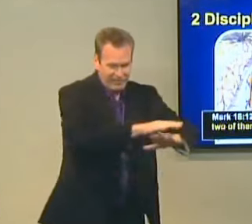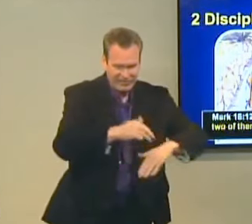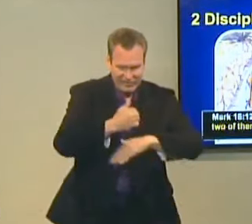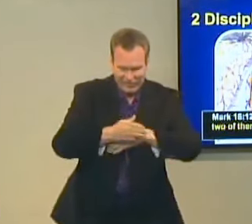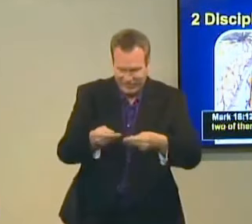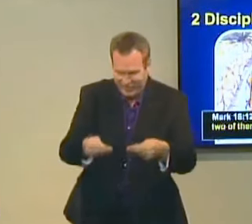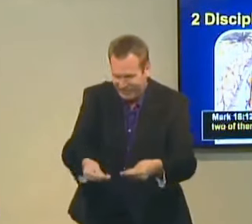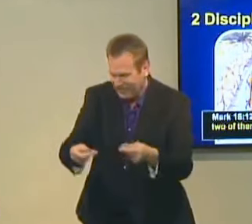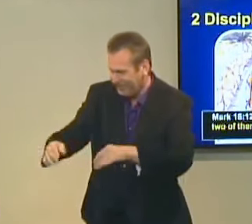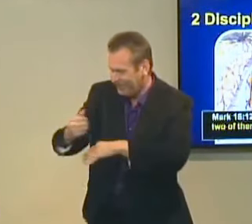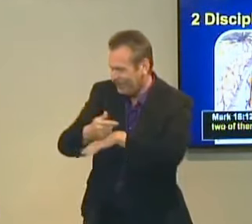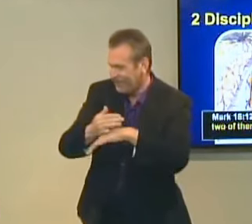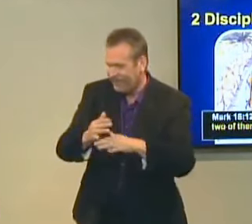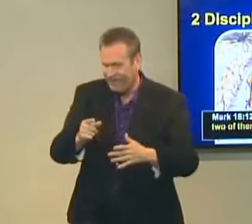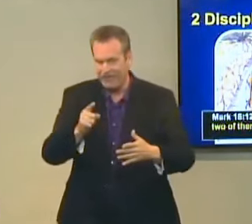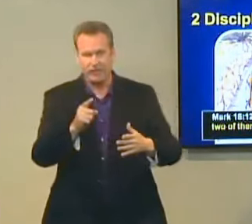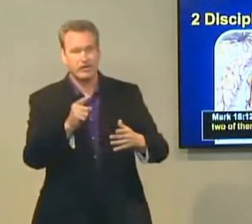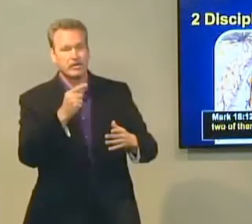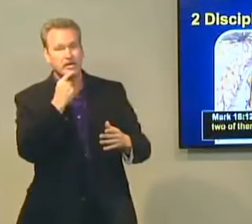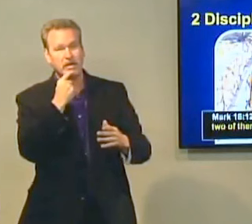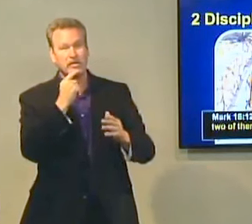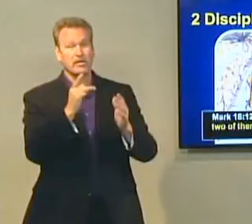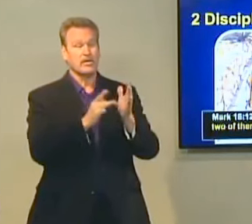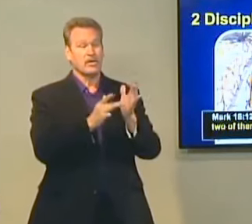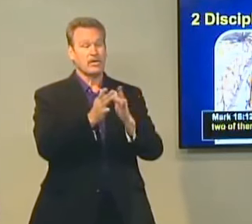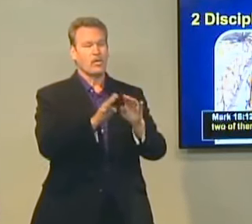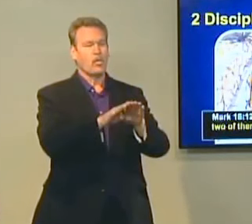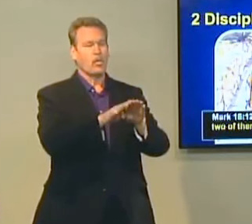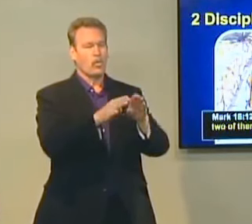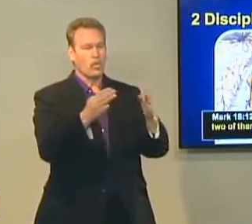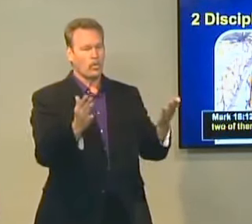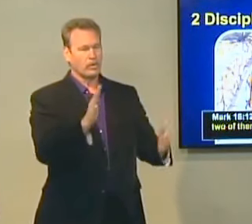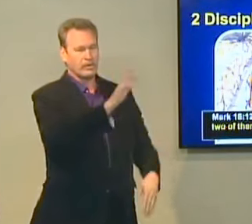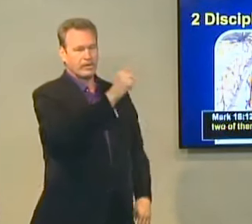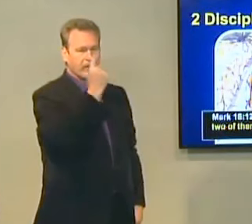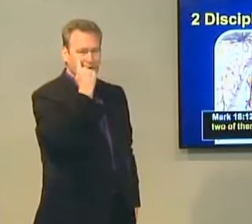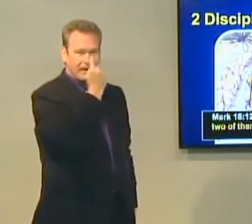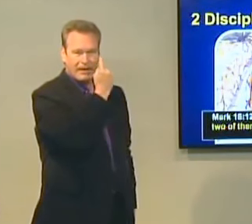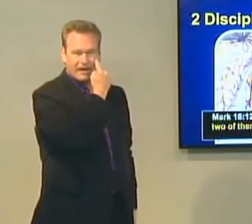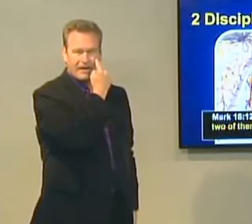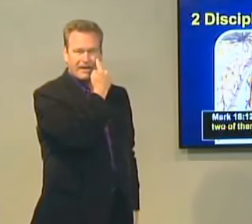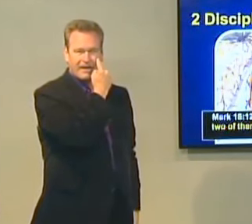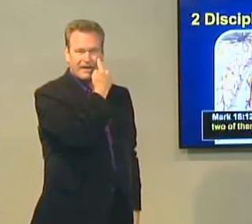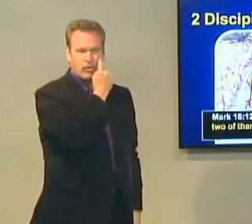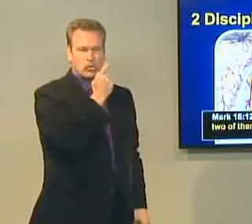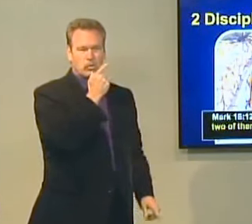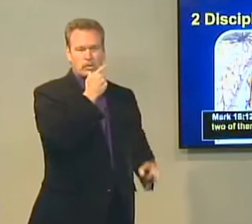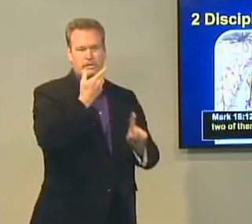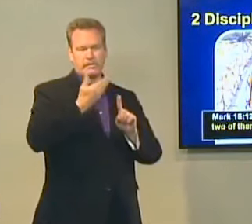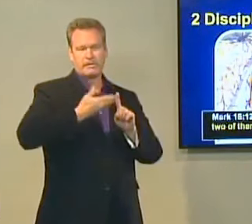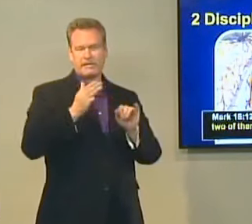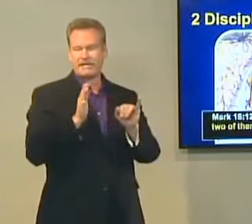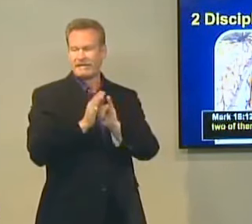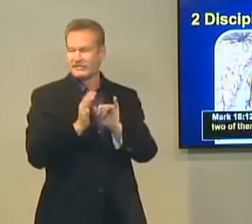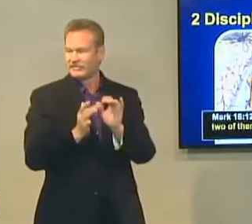And they're things set up. Cleanly. In the such. And Jesus. Opens their eyes. And they